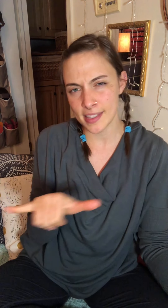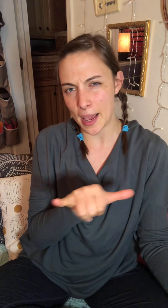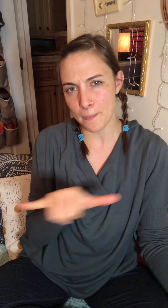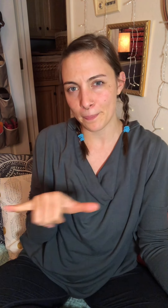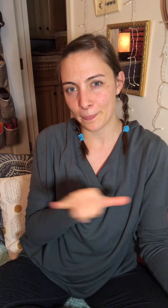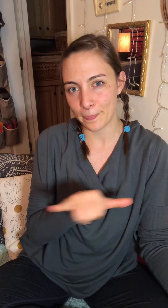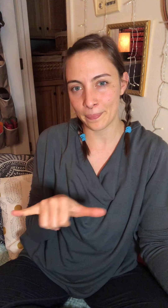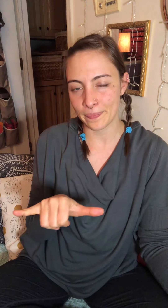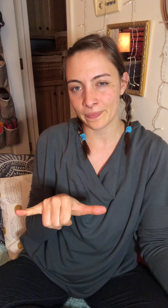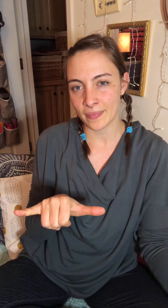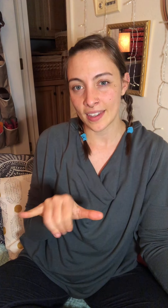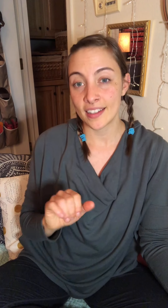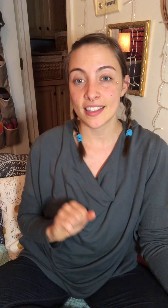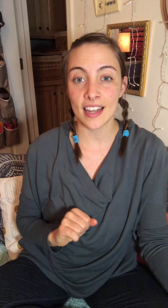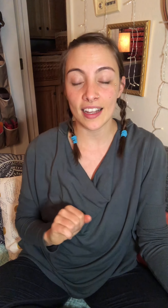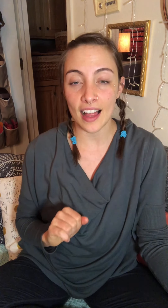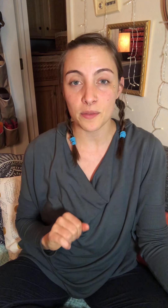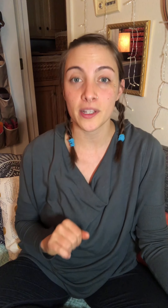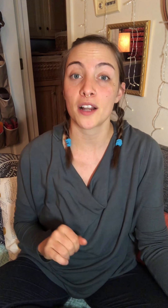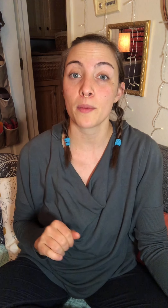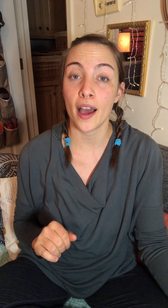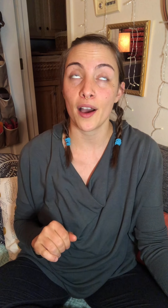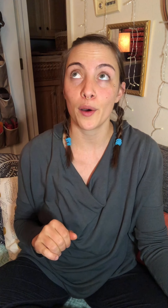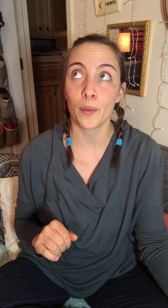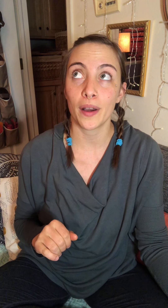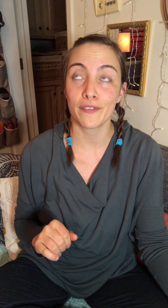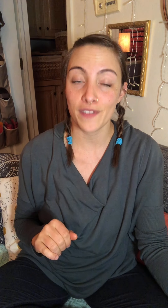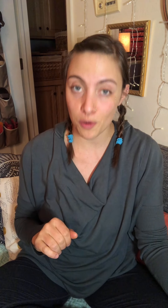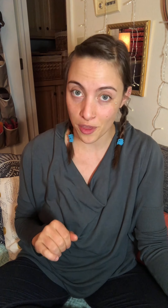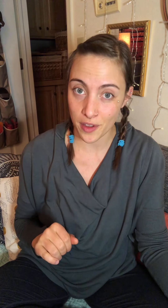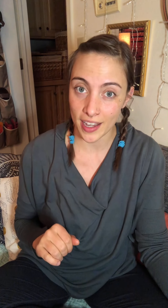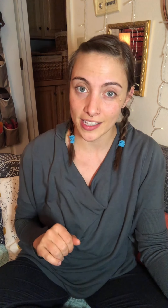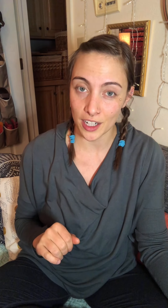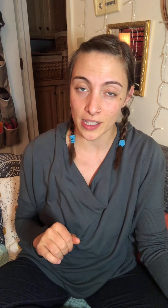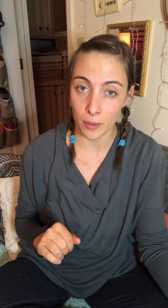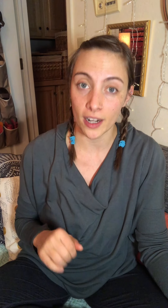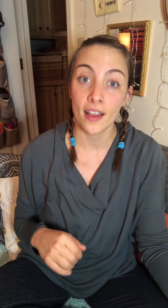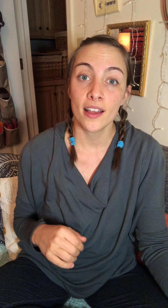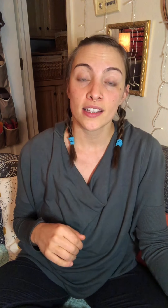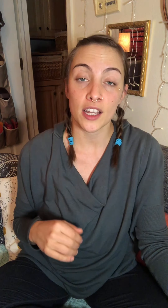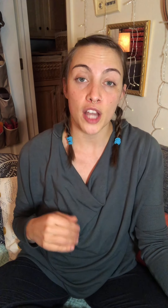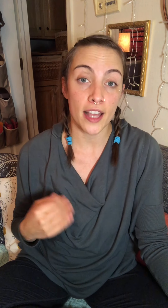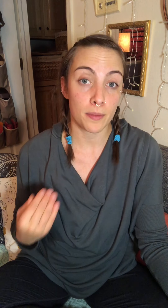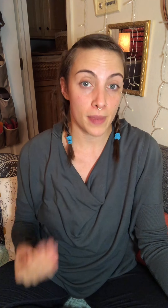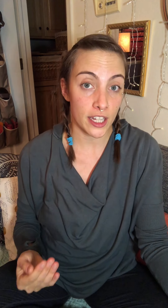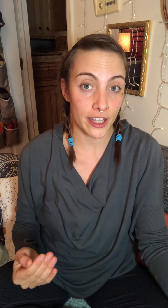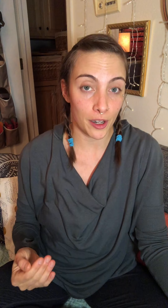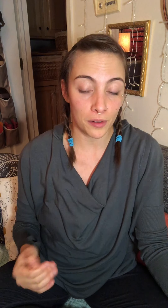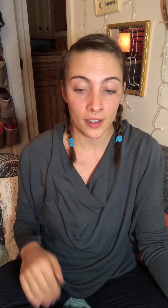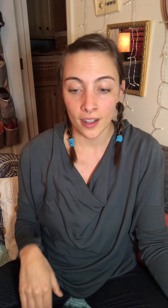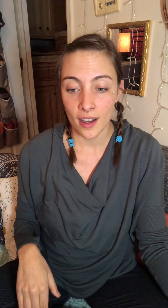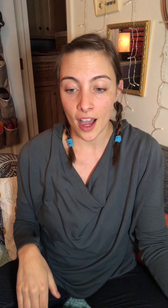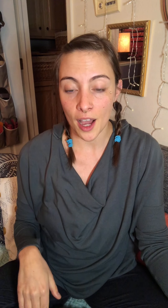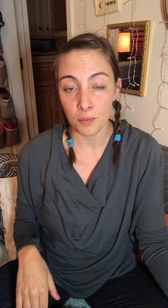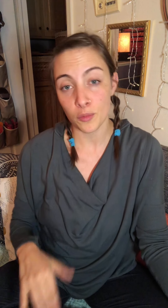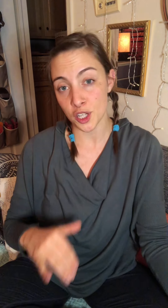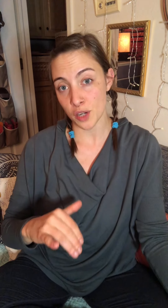same. Tonight in class we talked about a few other things that are similar, such as me too, which would